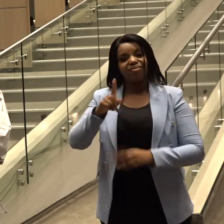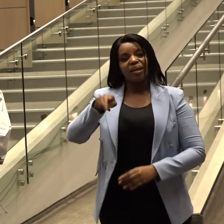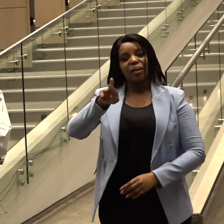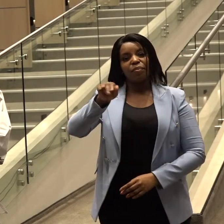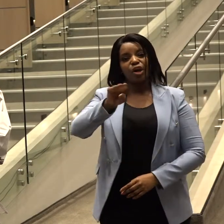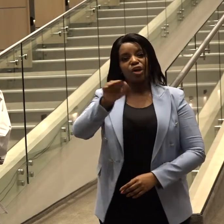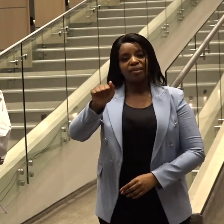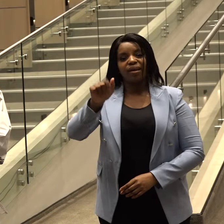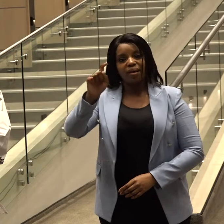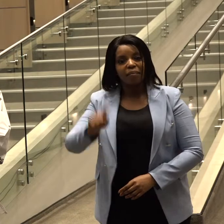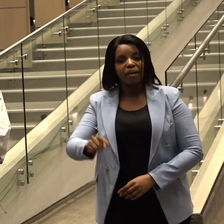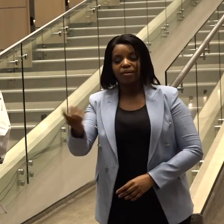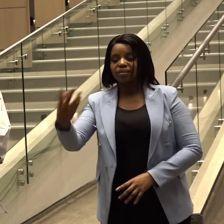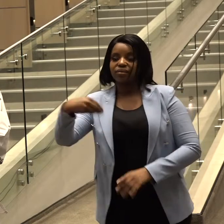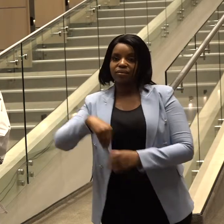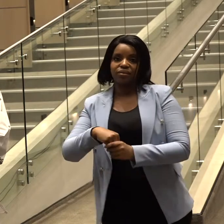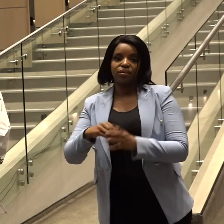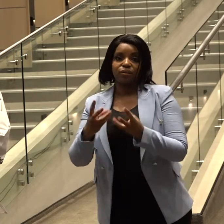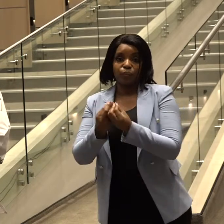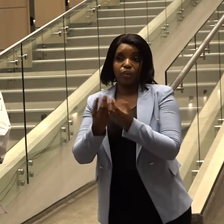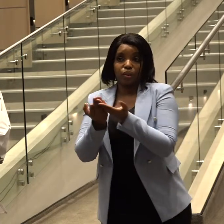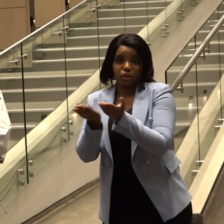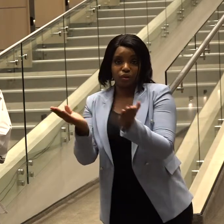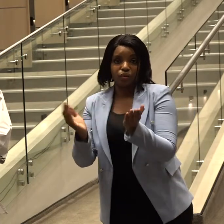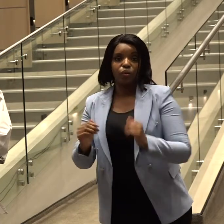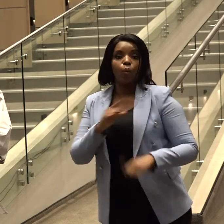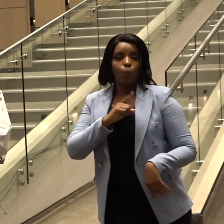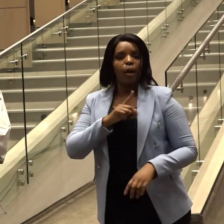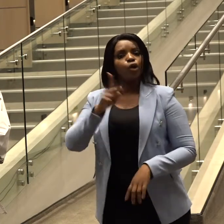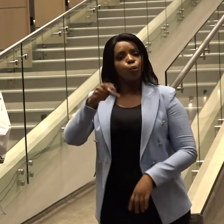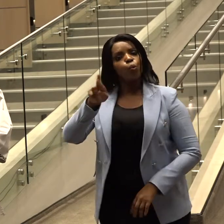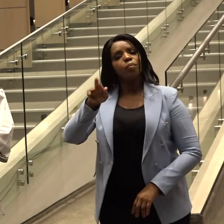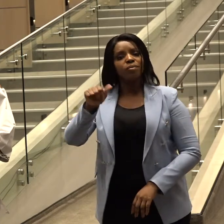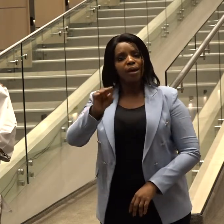when you're doing that because West remembers